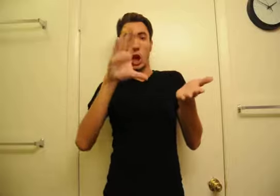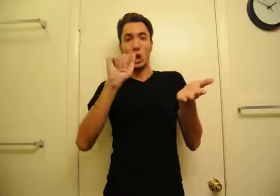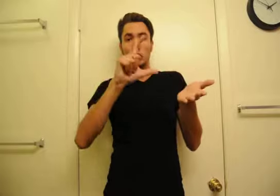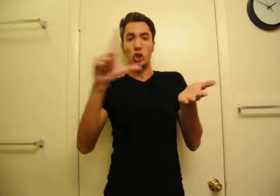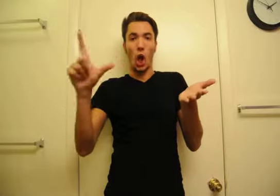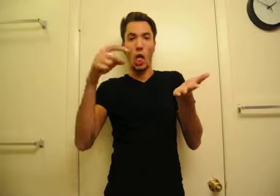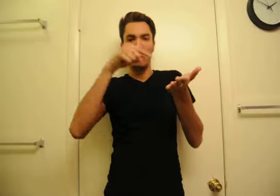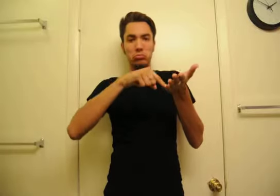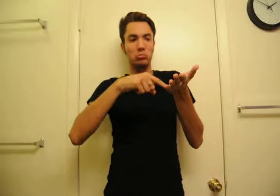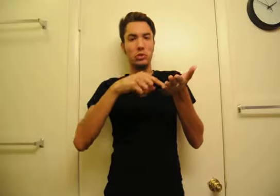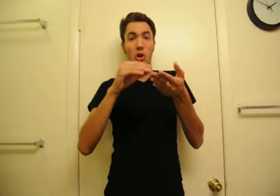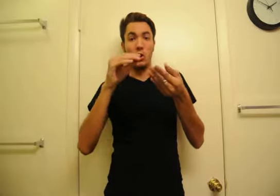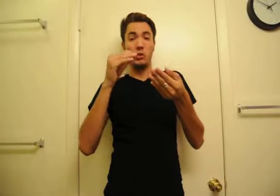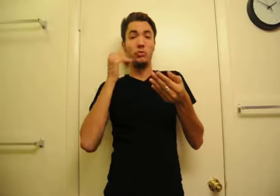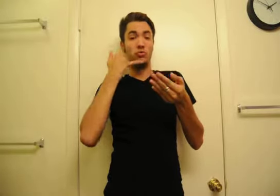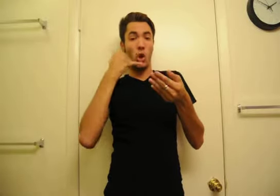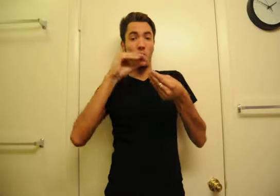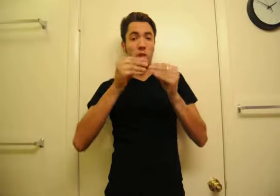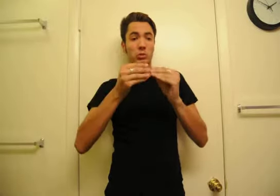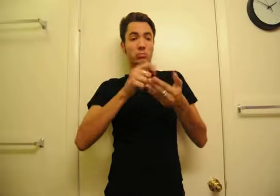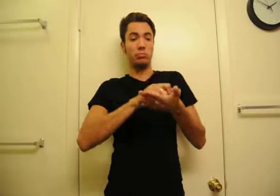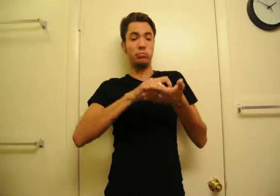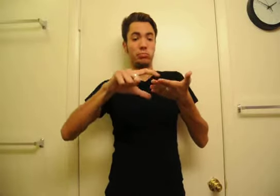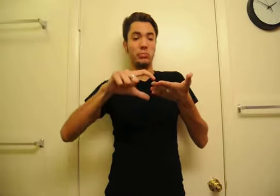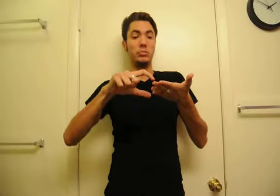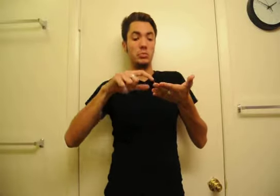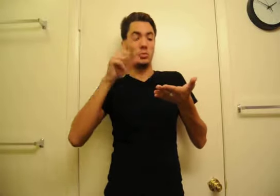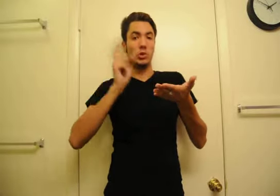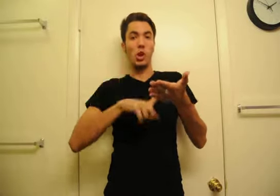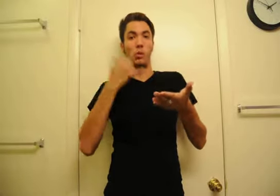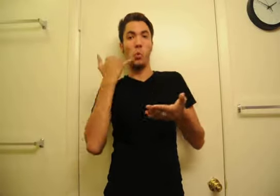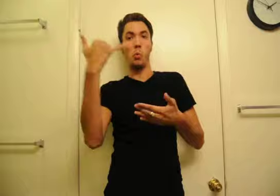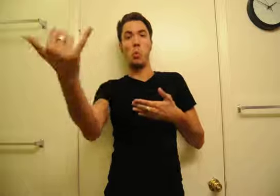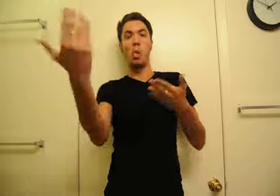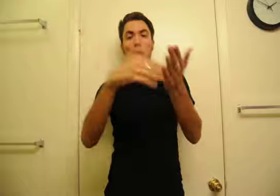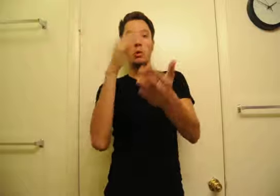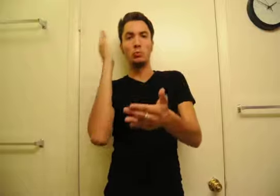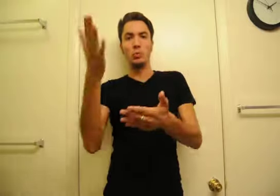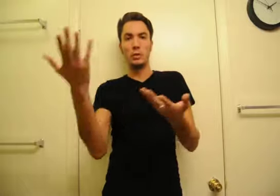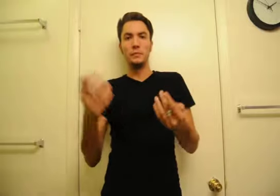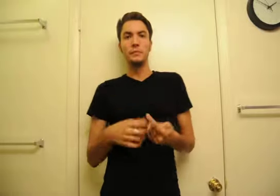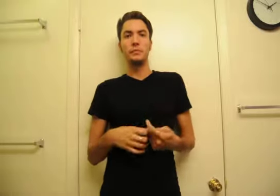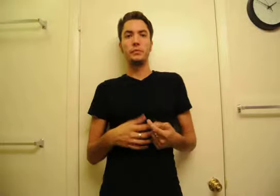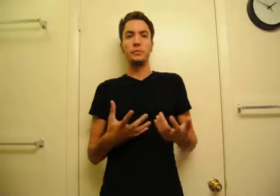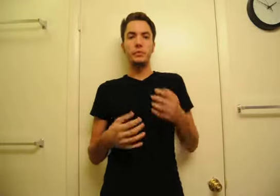you saying, leave a message, and then I get these 15 seconds of frickin' instructions like we haven't had answering machines